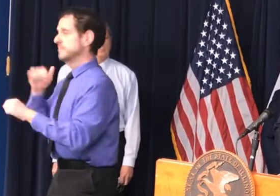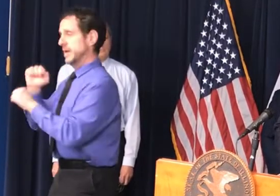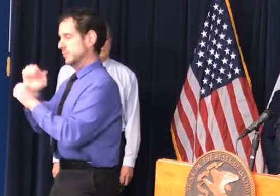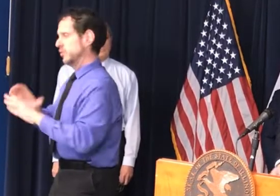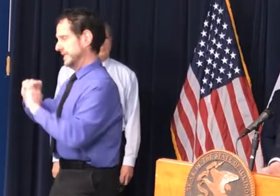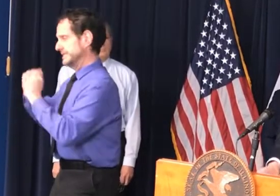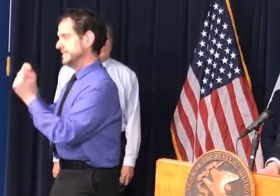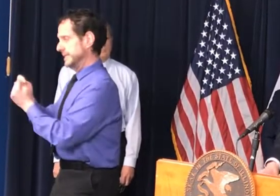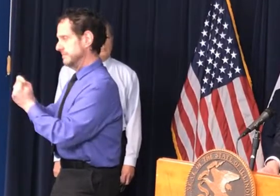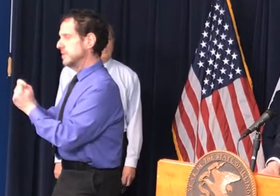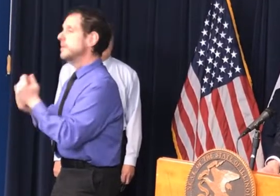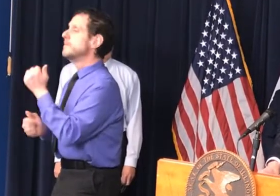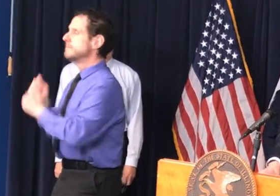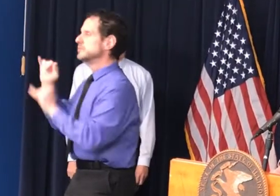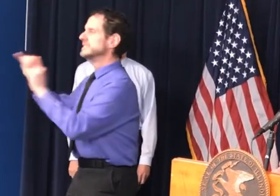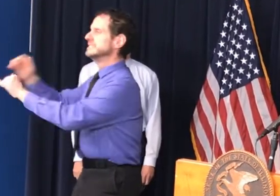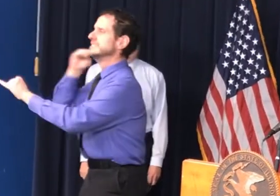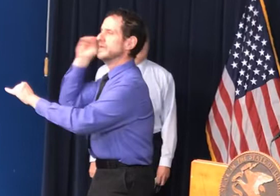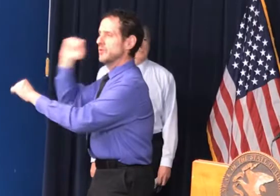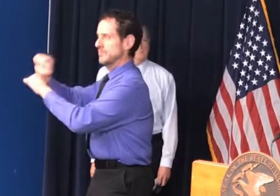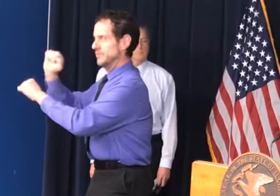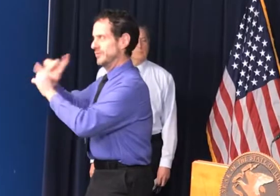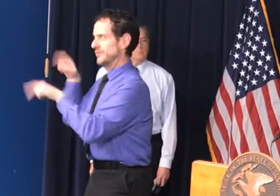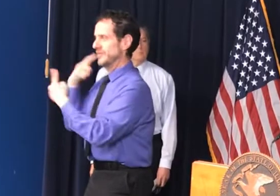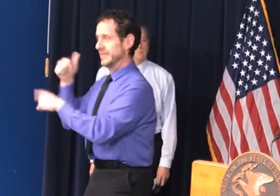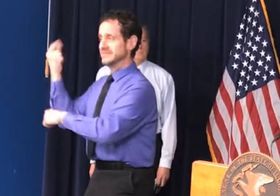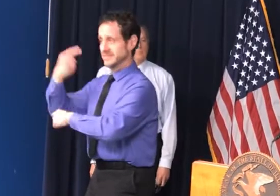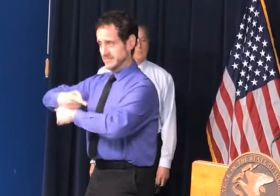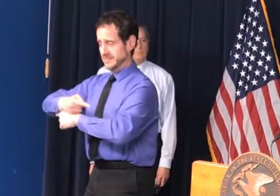almost all of whom have been working remotely for the last 10 days.